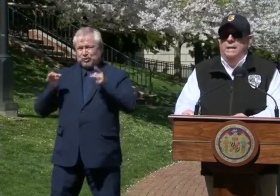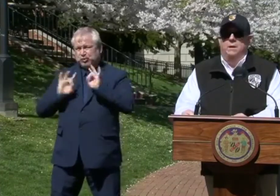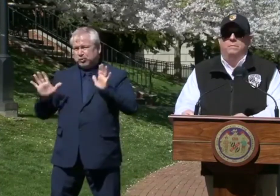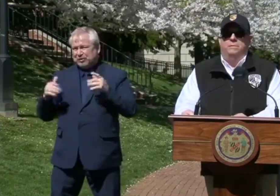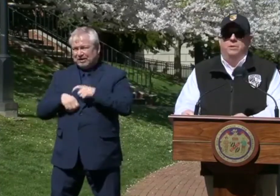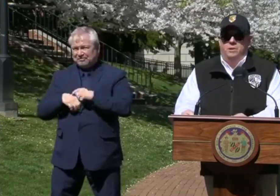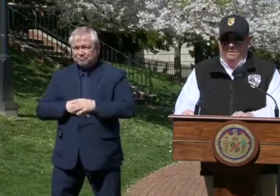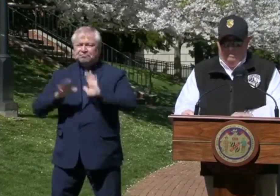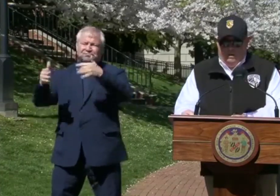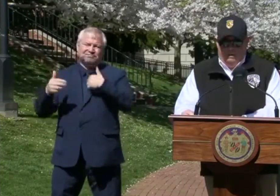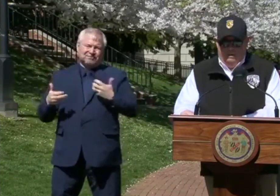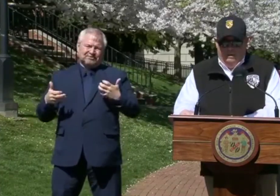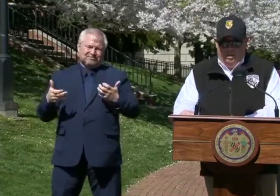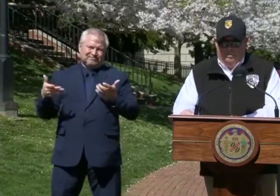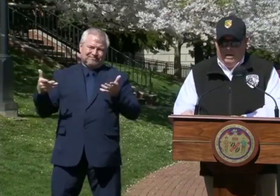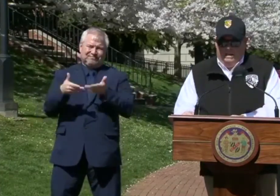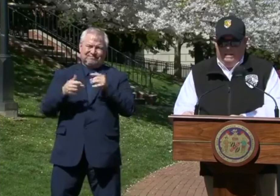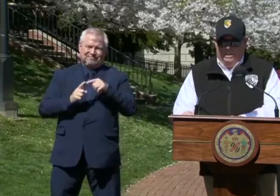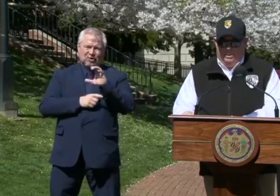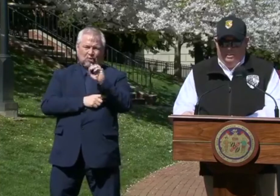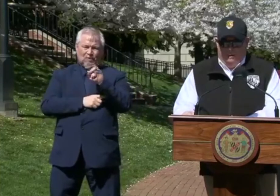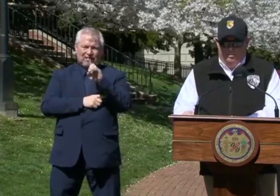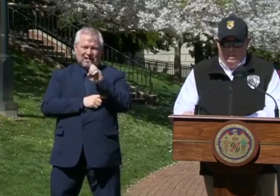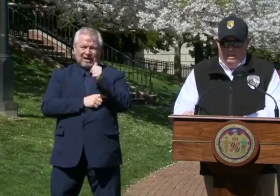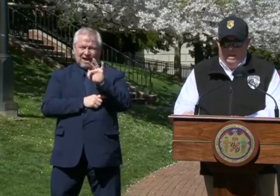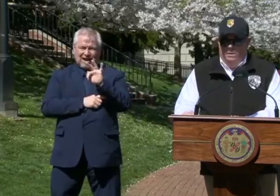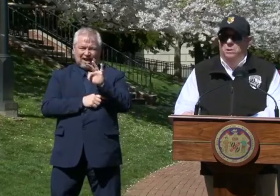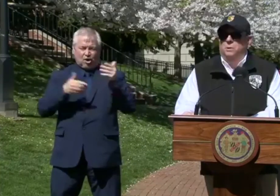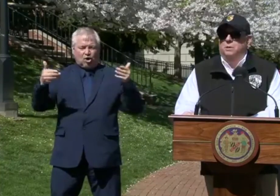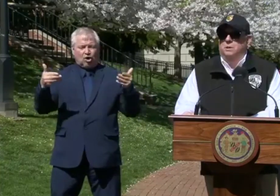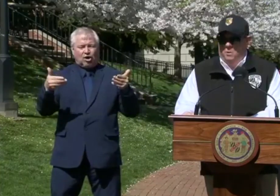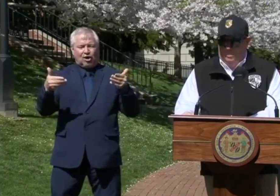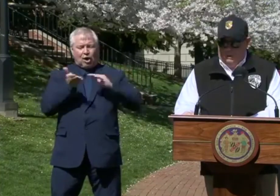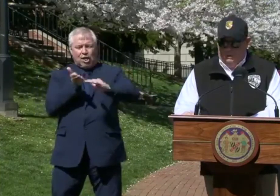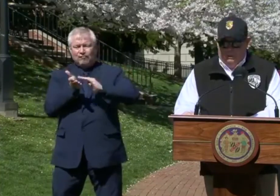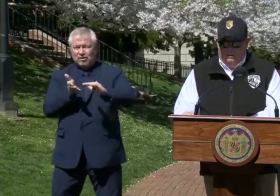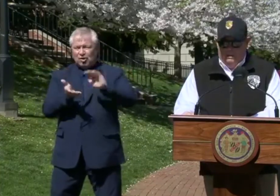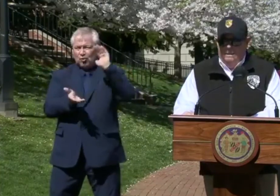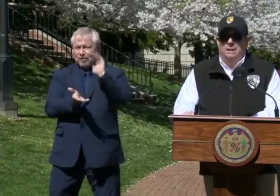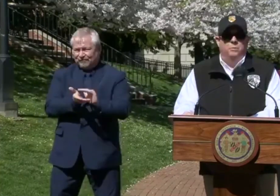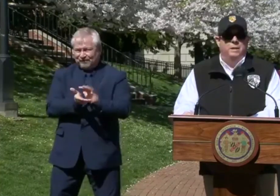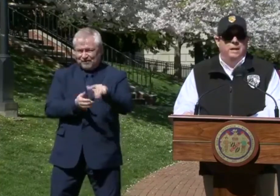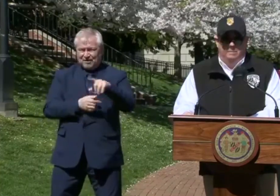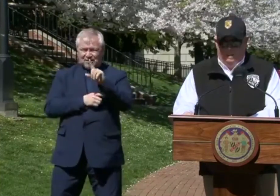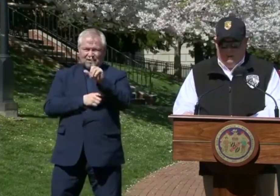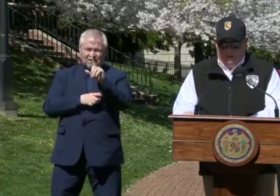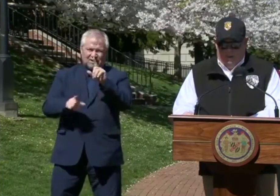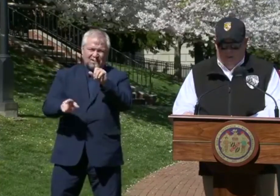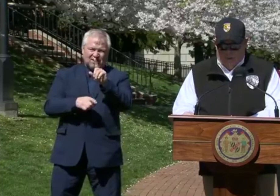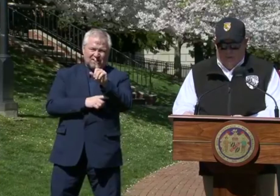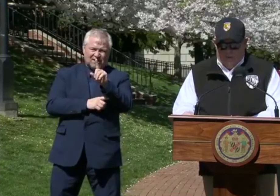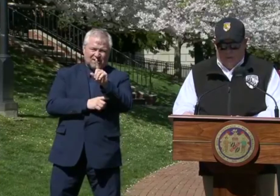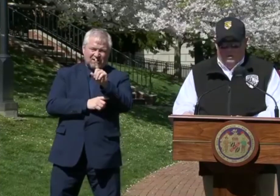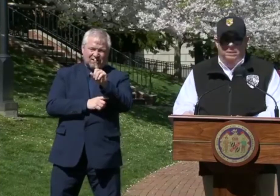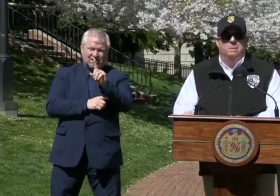COVID-19 Layoff Aversion Fund to provide an additional $7 million to assist small businesses in the retainment